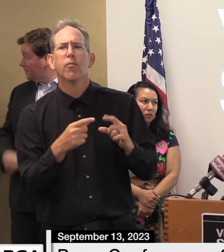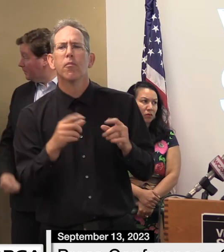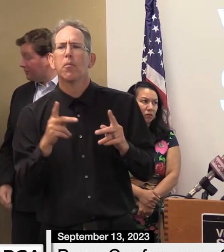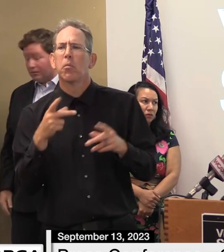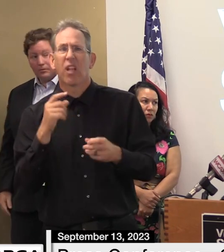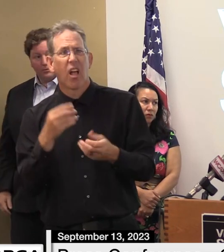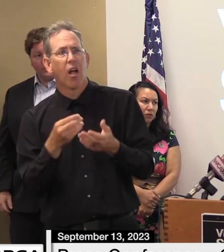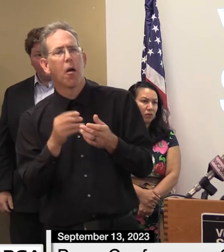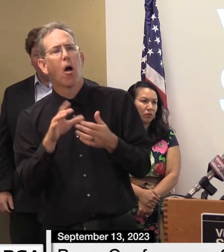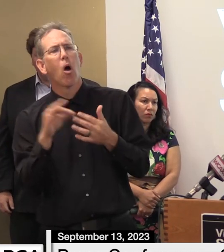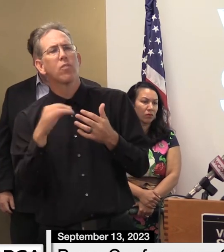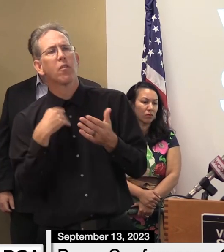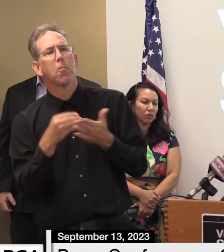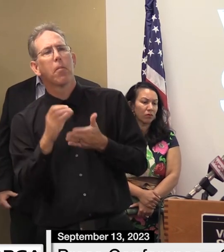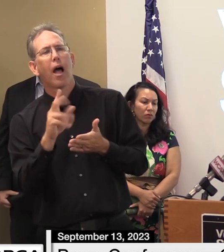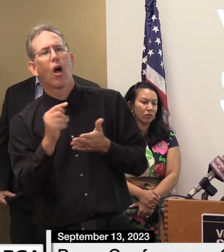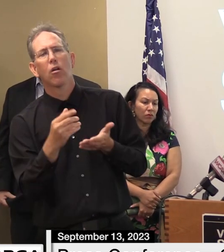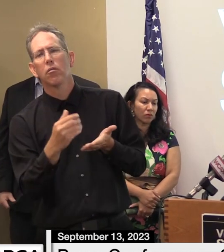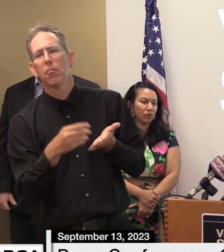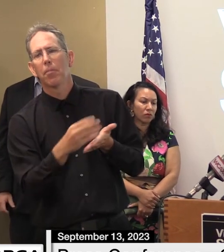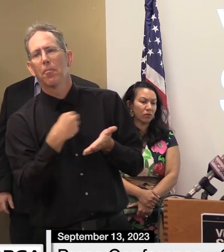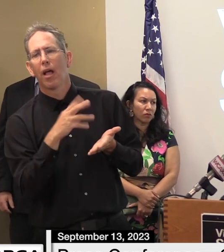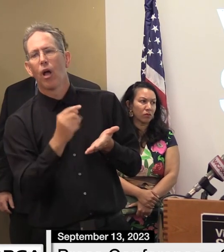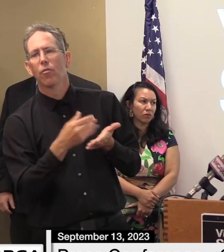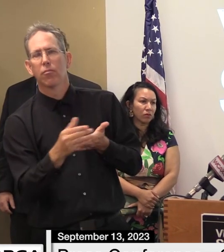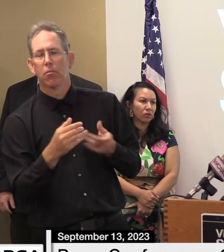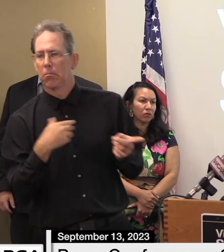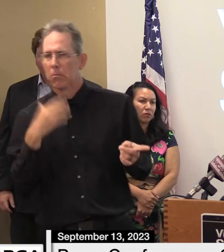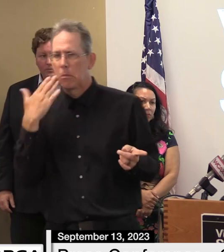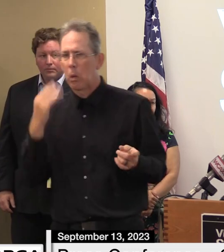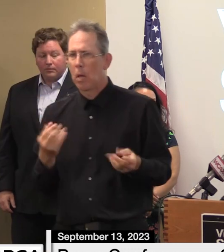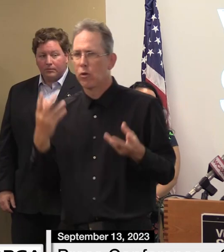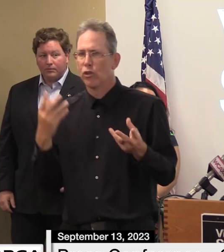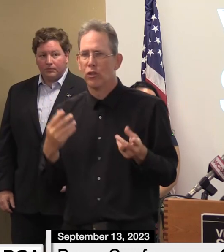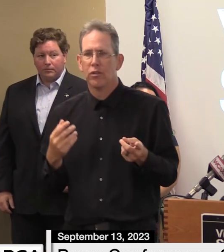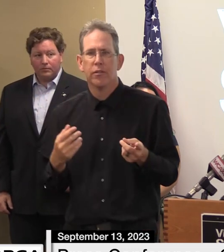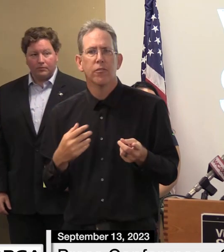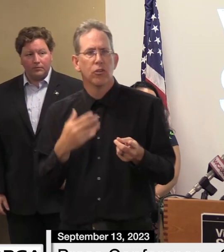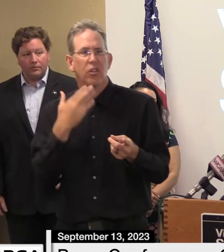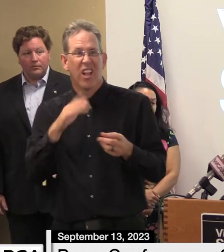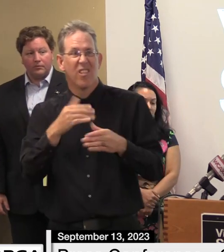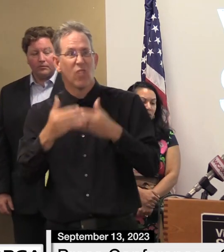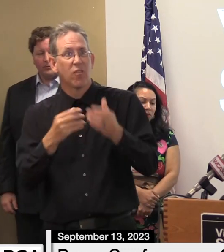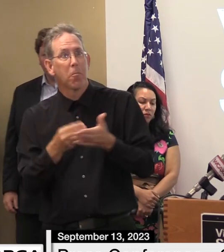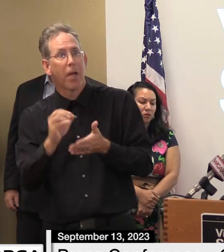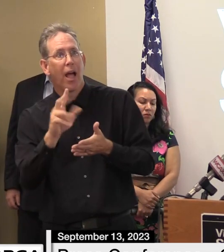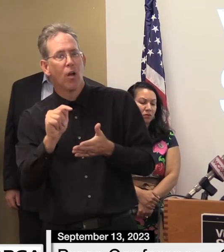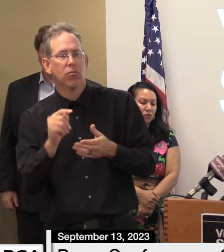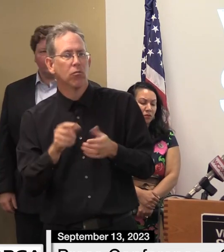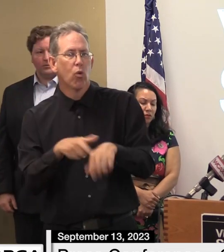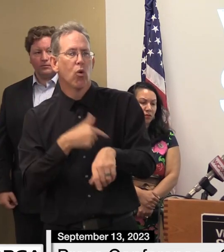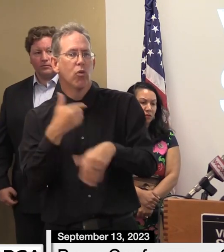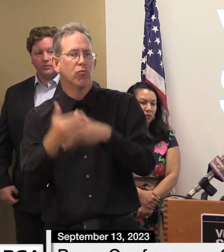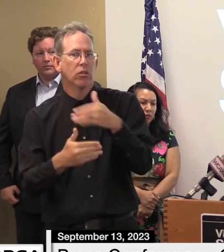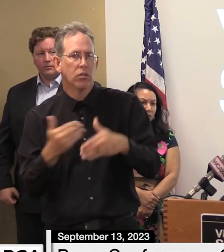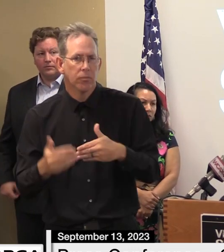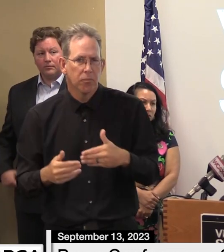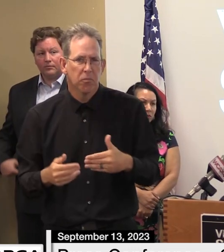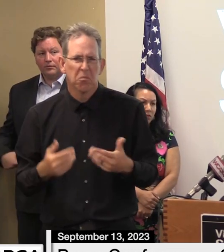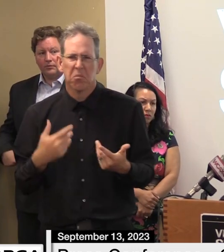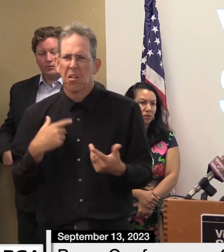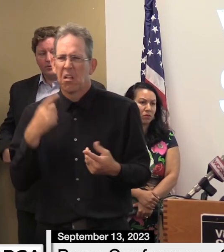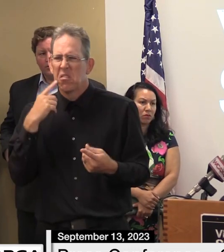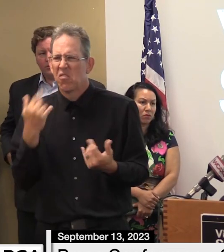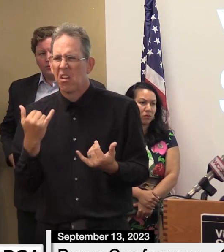We don't at this point in time. That's a longer process. I don't think that it would be a significant number now